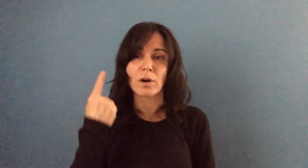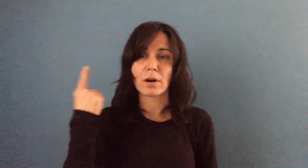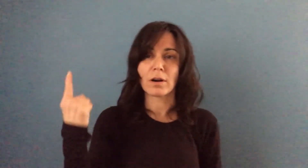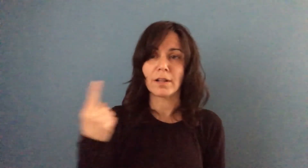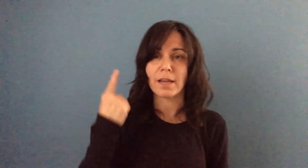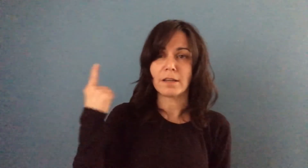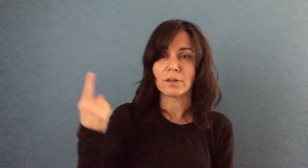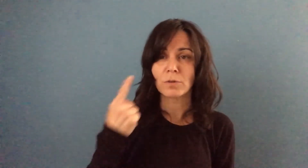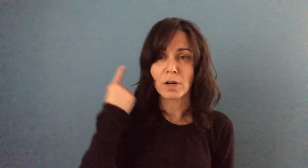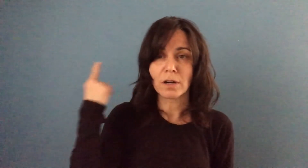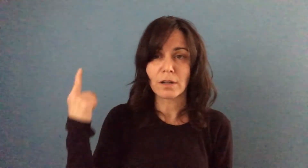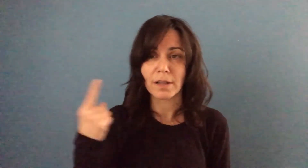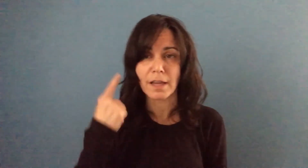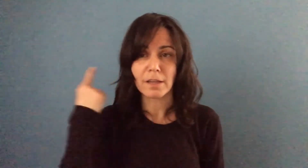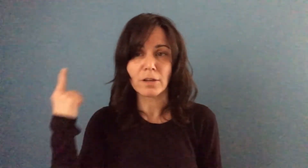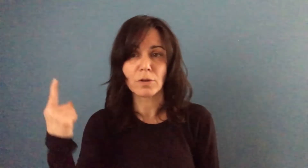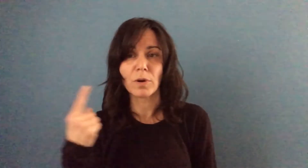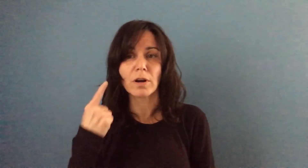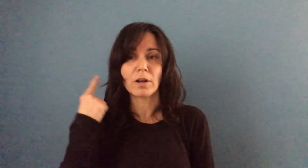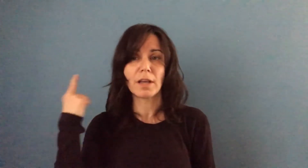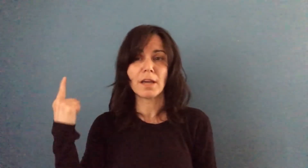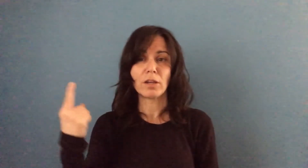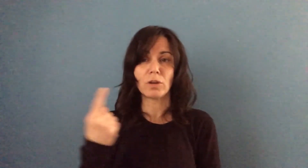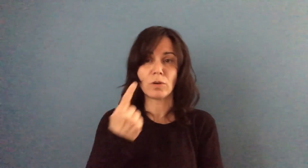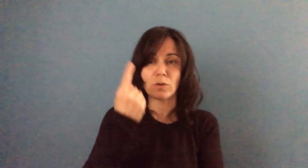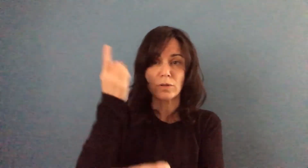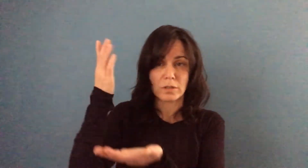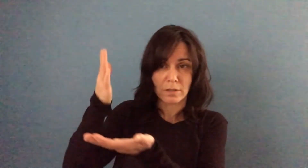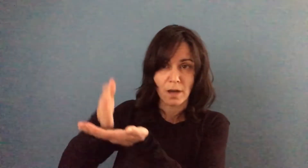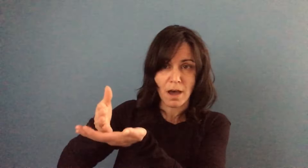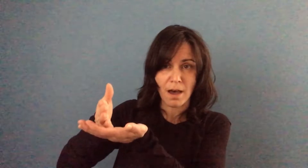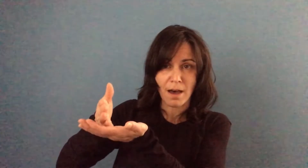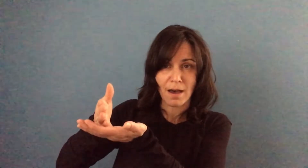twirl and you twirl and you twirl and you stop.